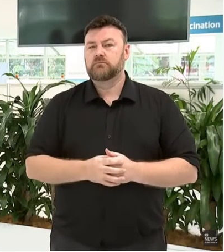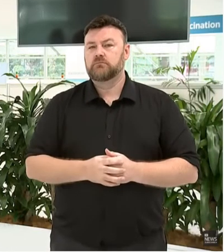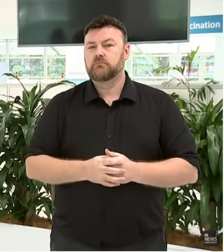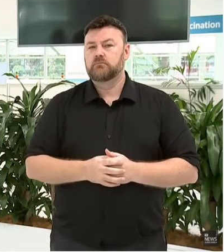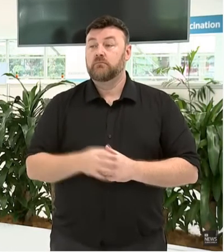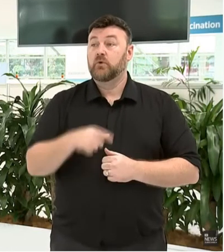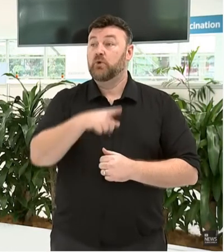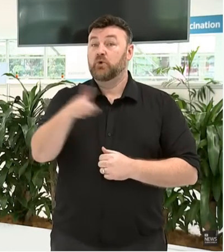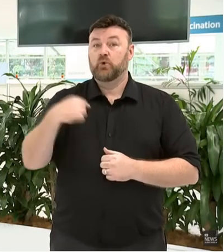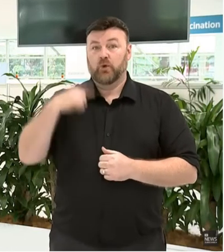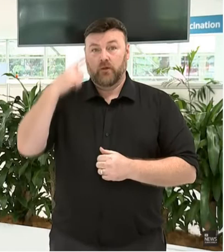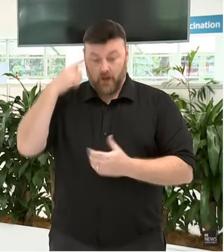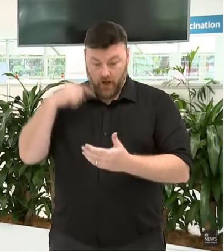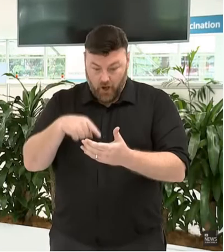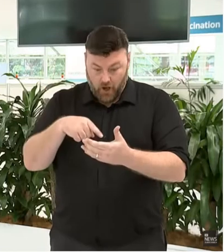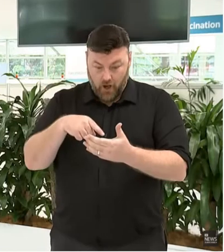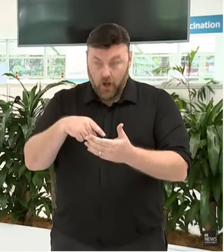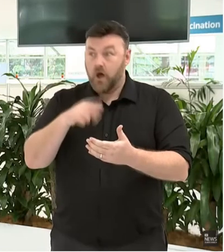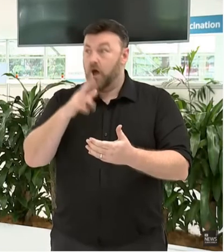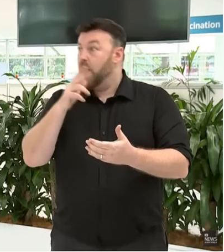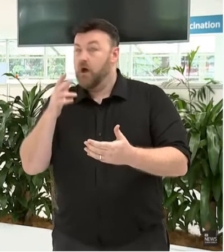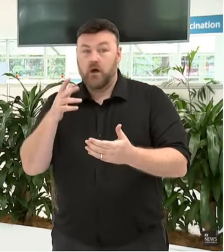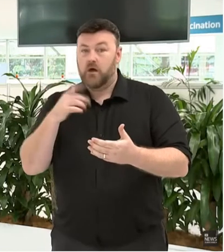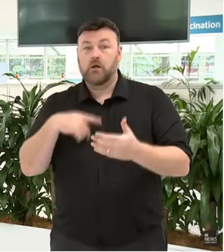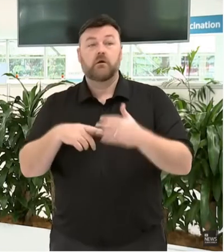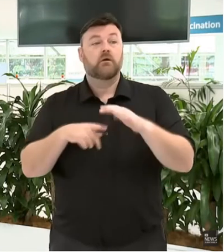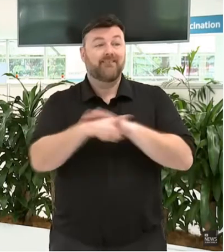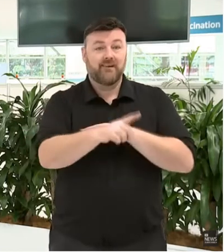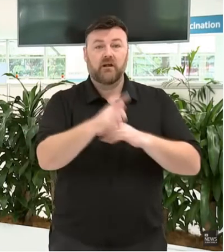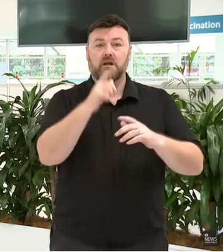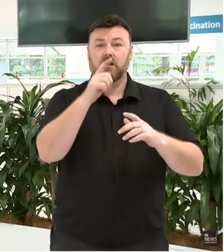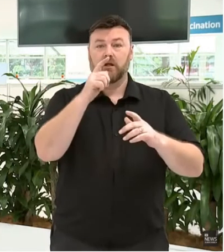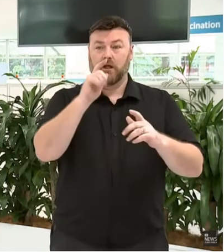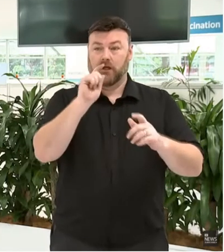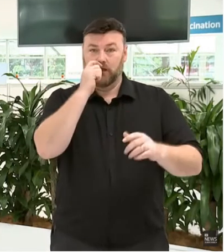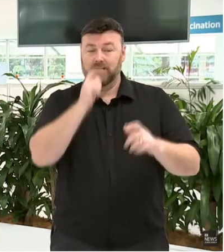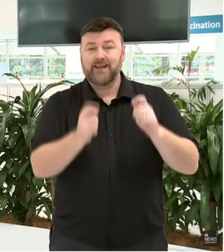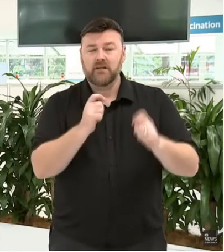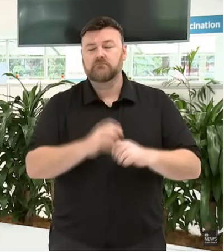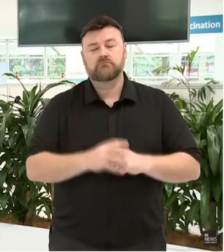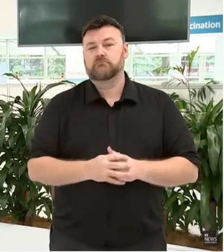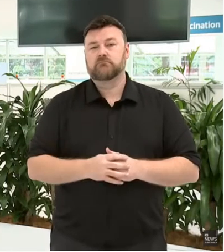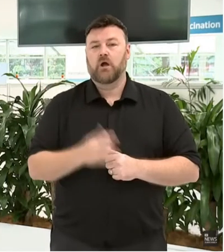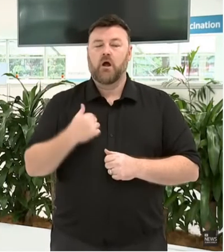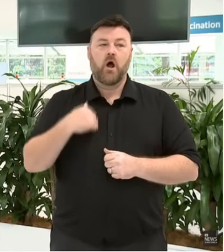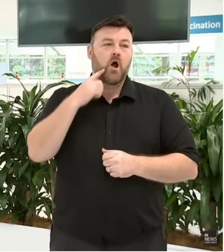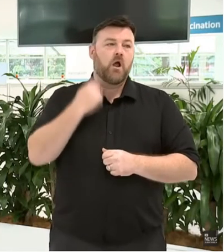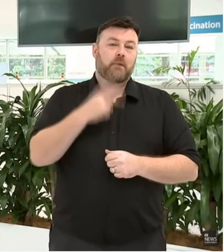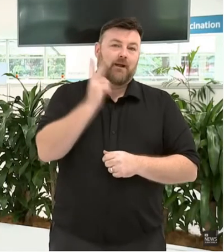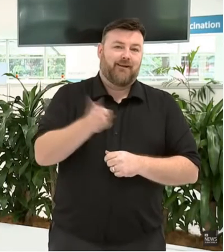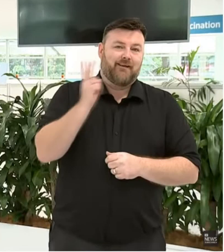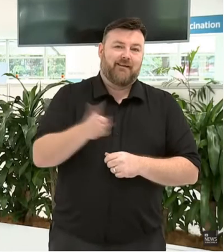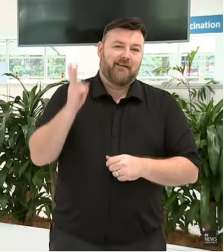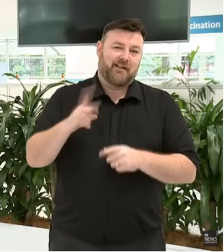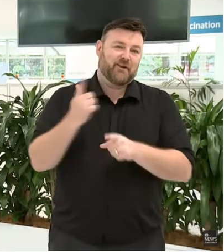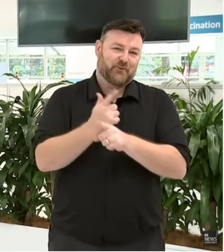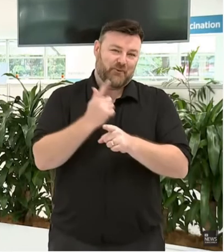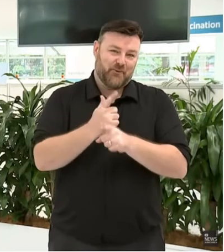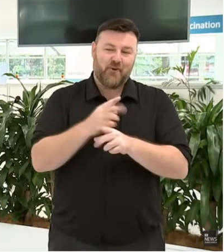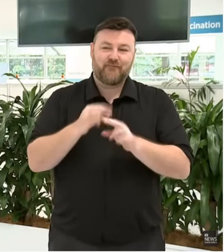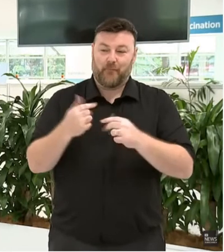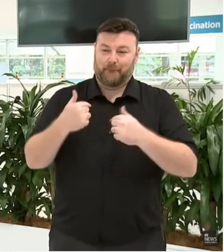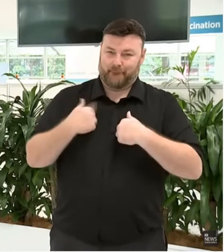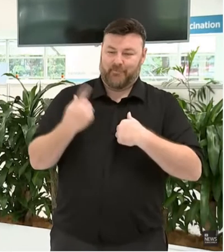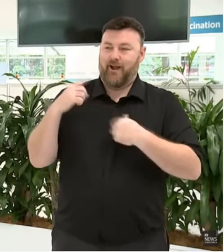a notification, you need to get a test. And I know it might sound in this press conference repetitive from the Health Minister